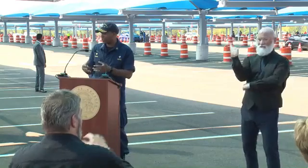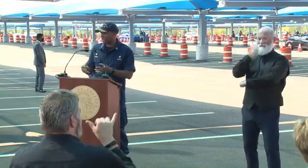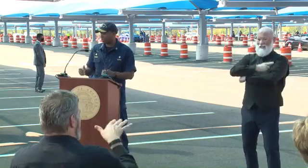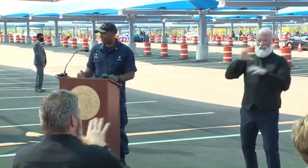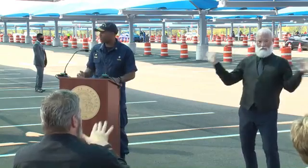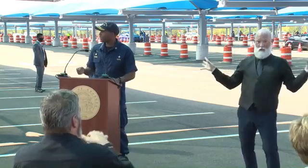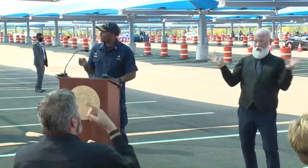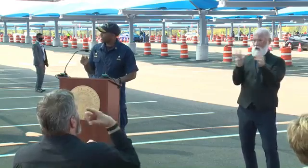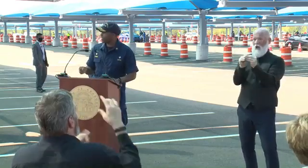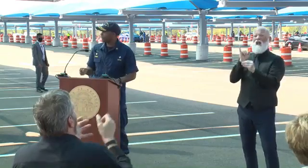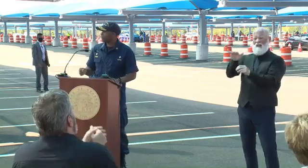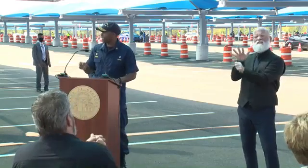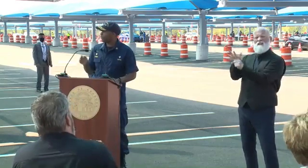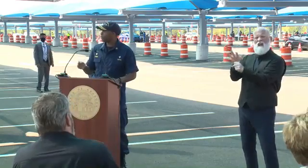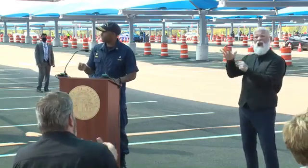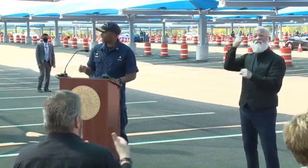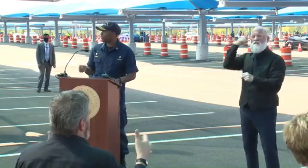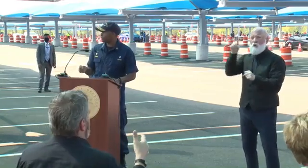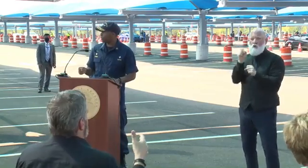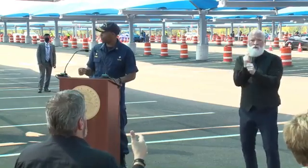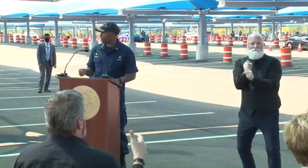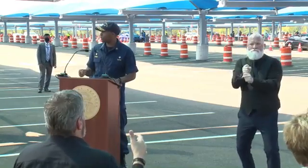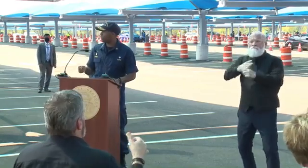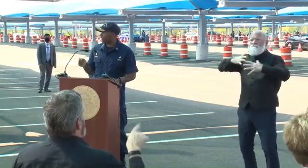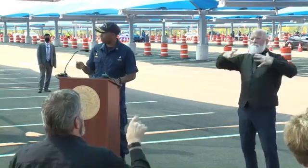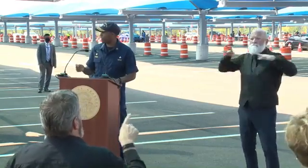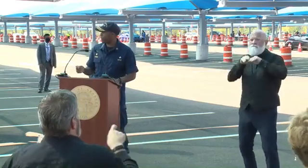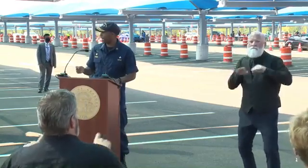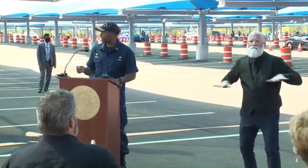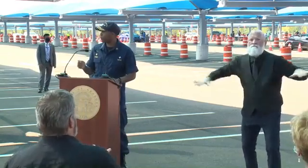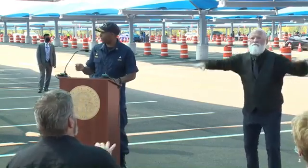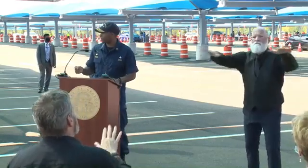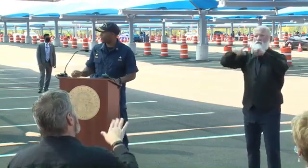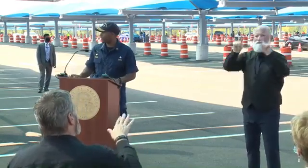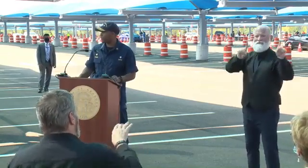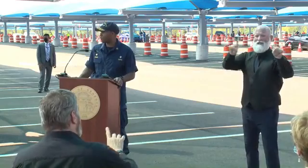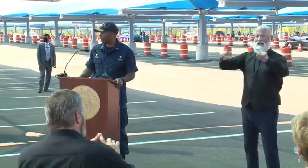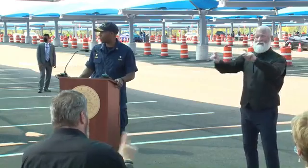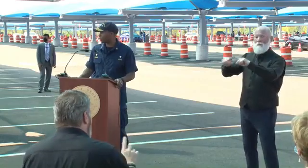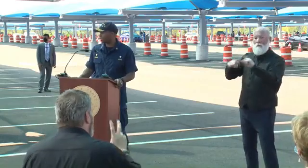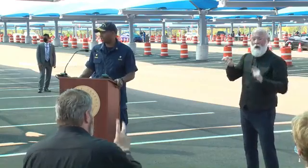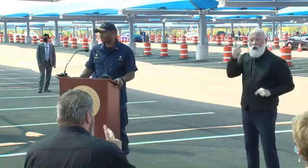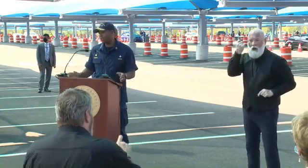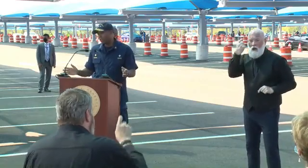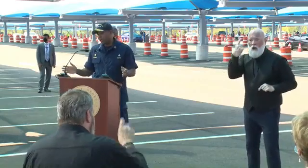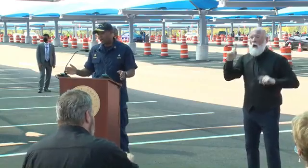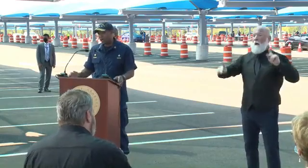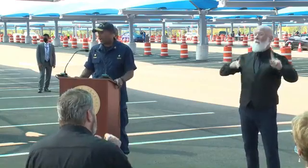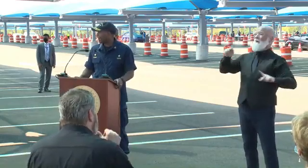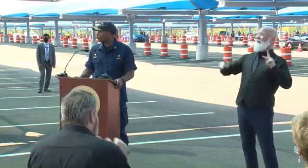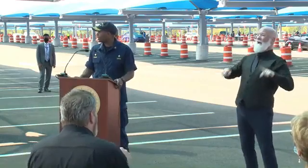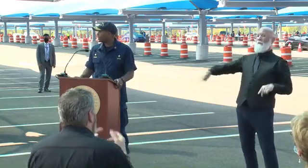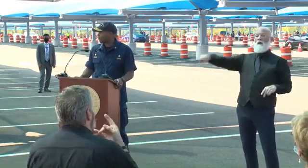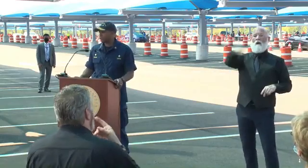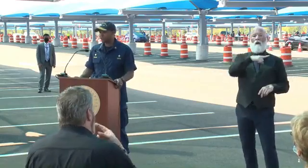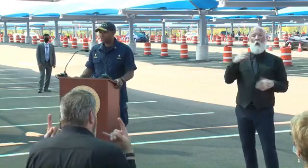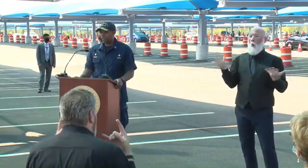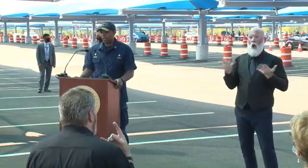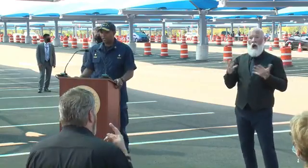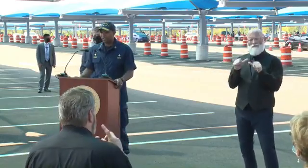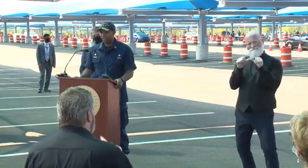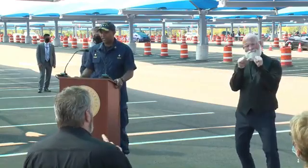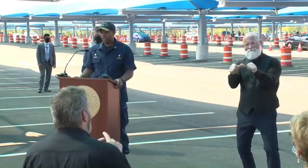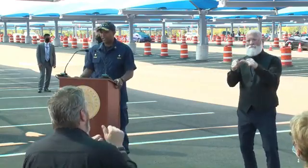capacity or surge testing if people continue to do their part by wearing a mask, watching their hands, and washing their distance. I would